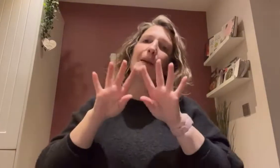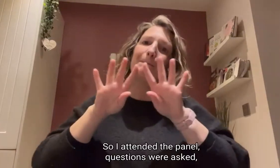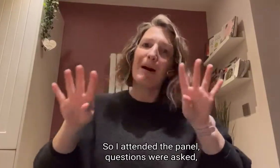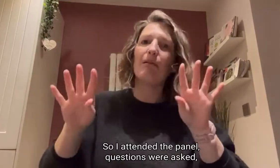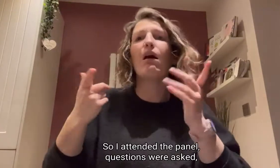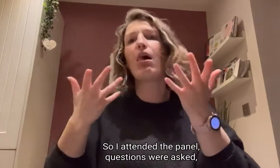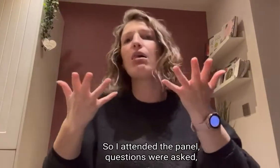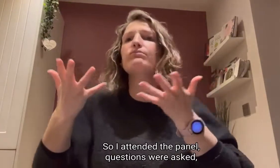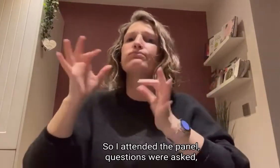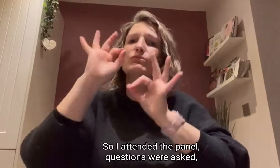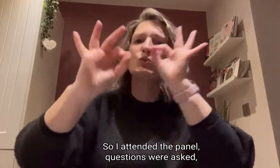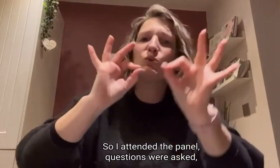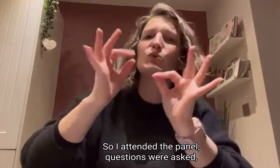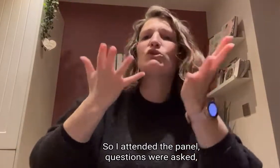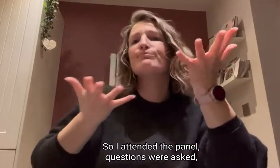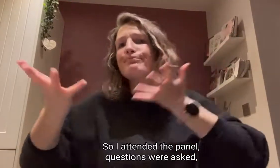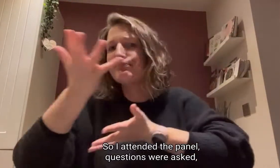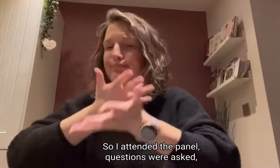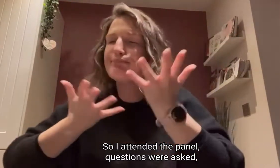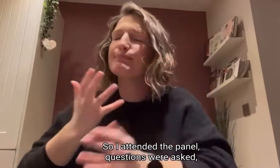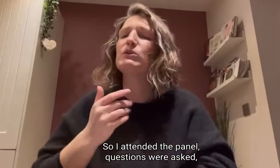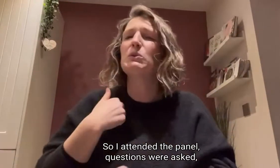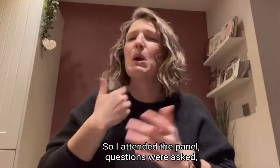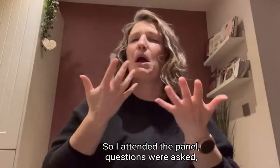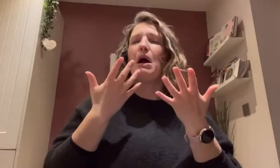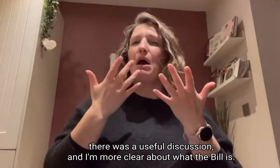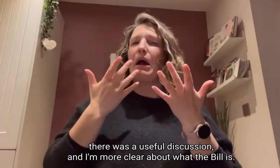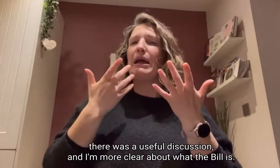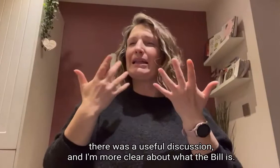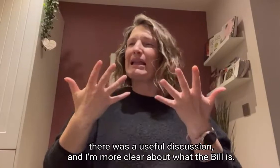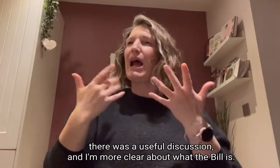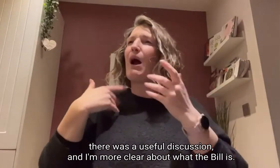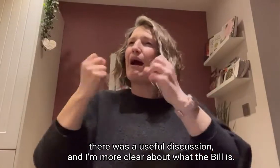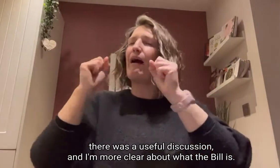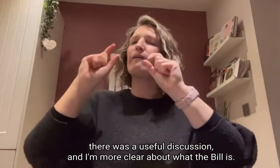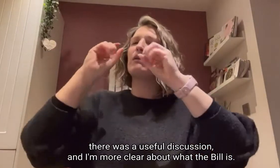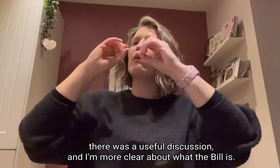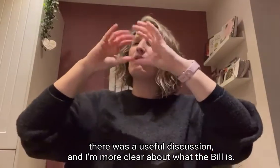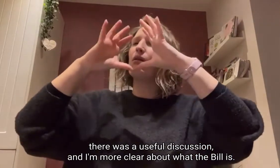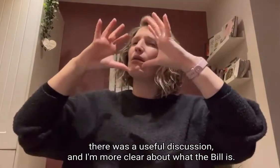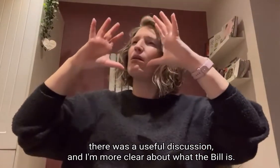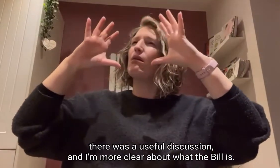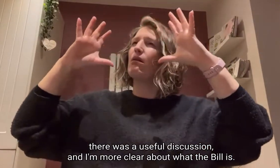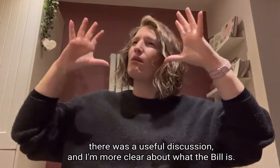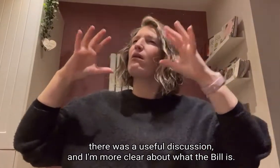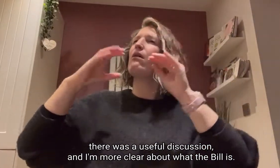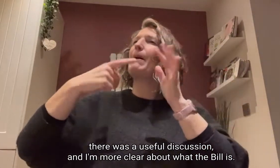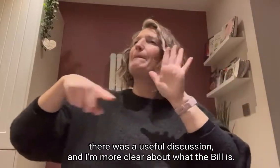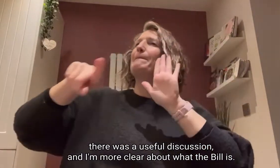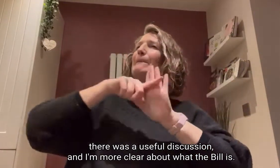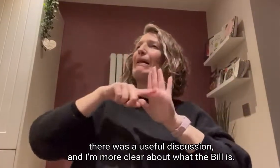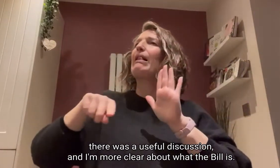So I attended the panel, questions were asked, there was a useful discussion, and I'm more clear about what the bill